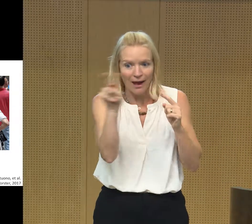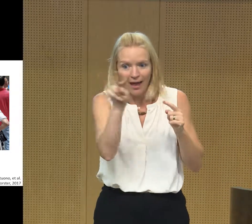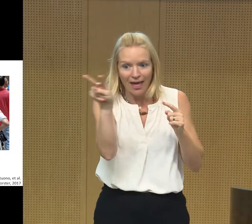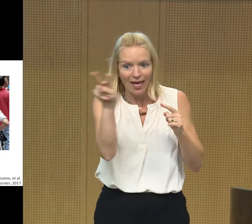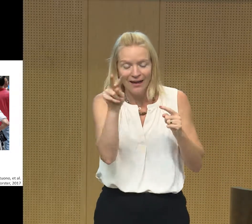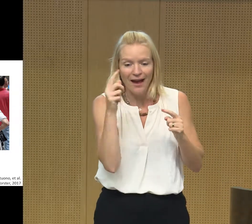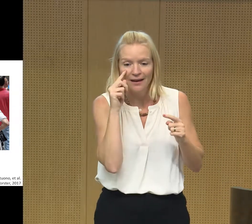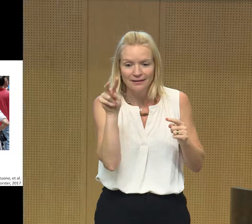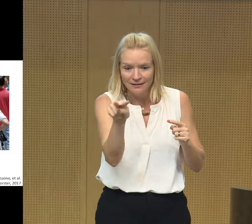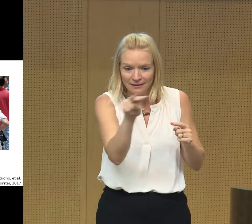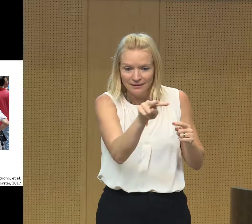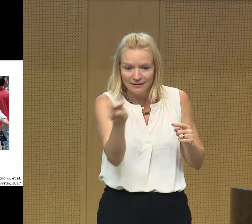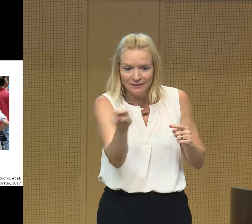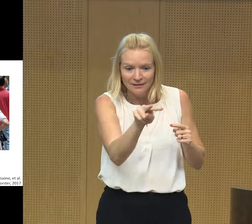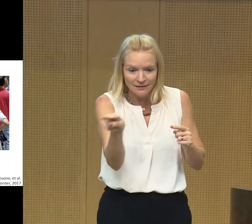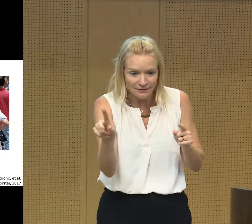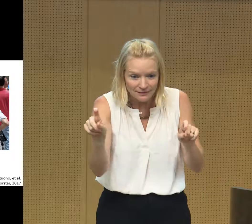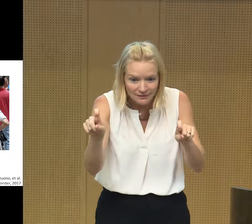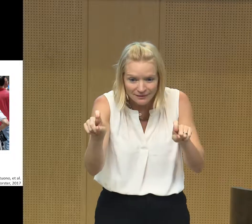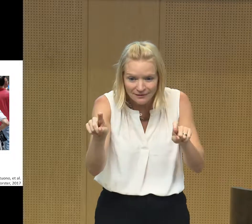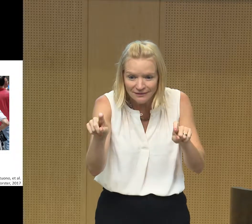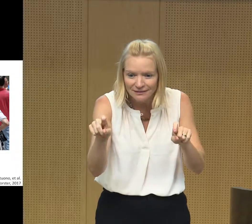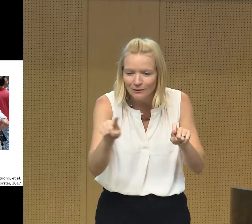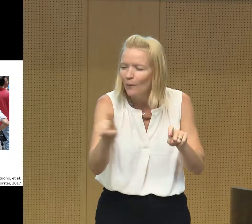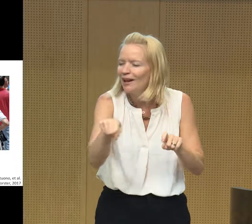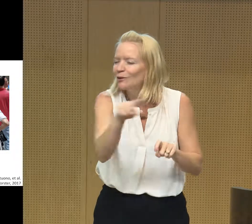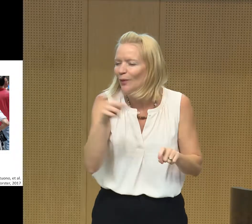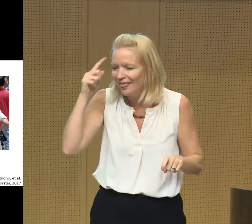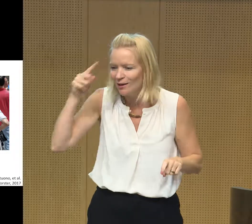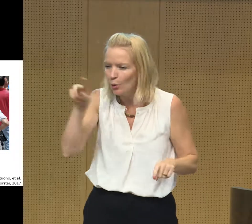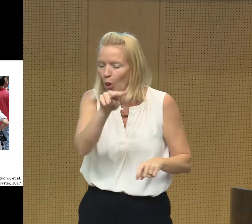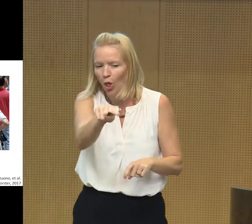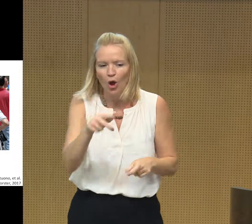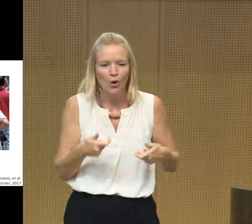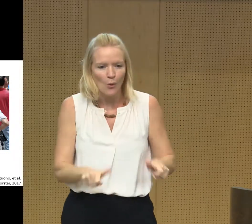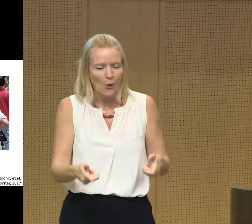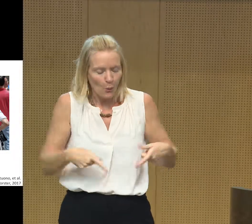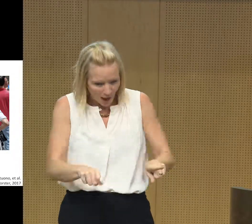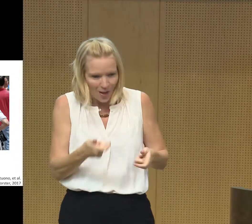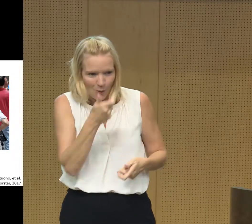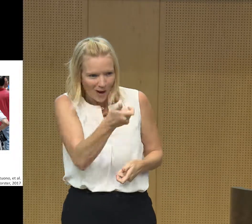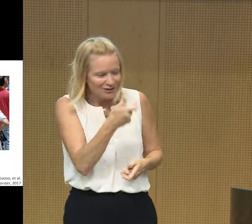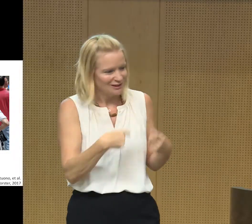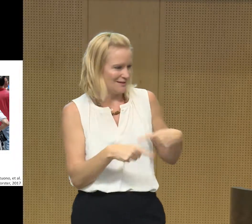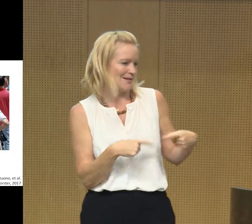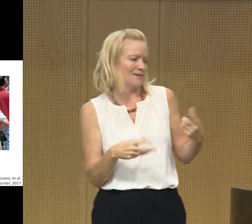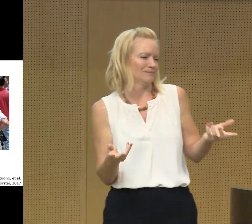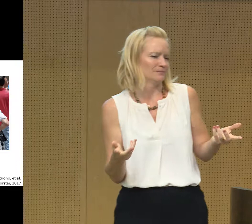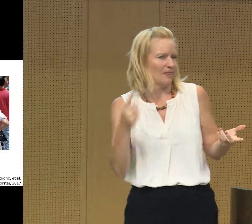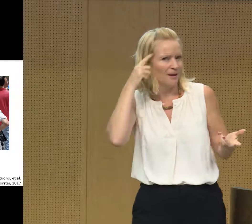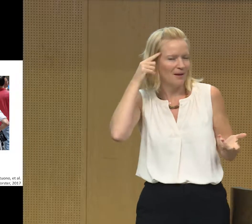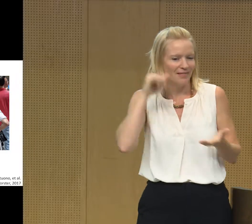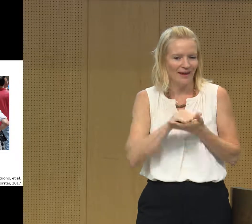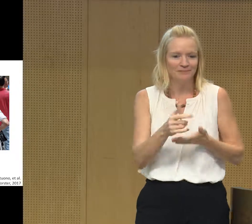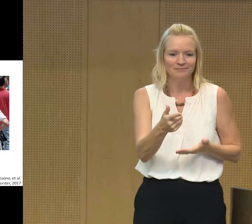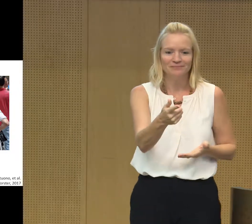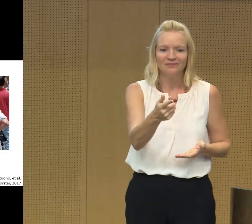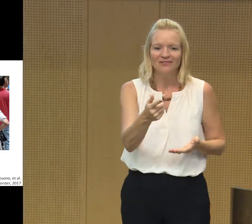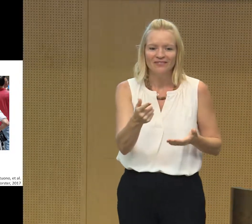nose. I don't necessarily believe that's true. Some people look back and forth between eyes. So just think